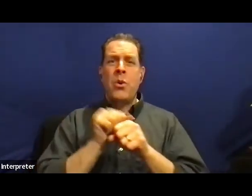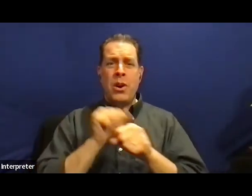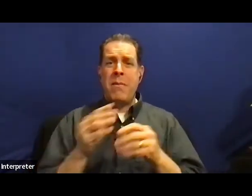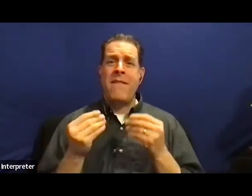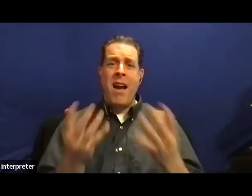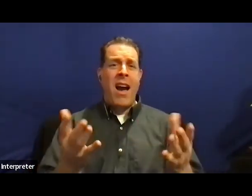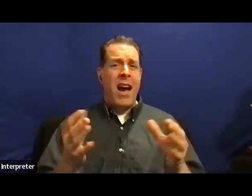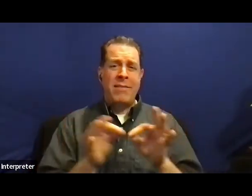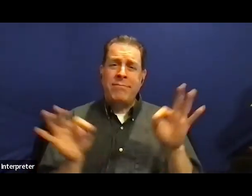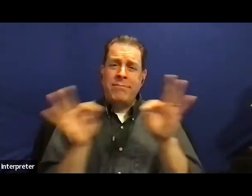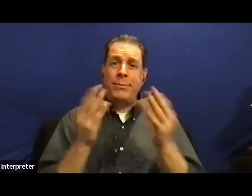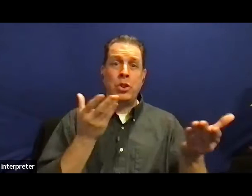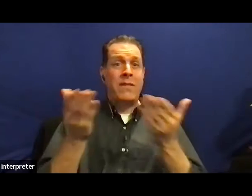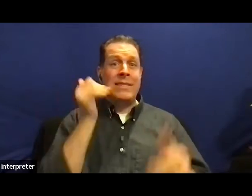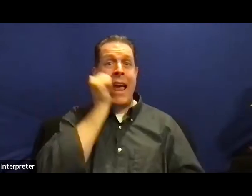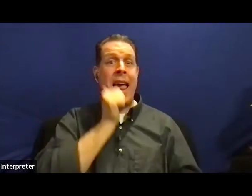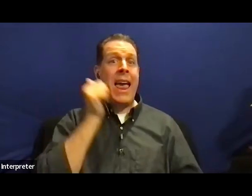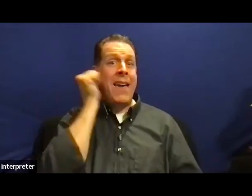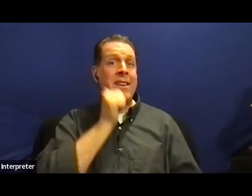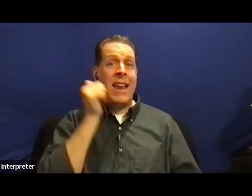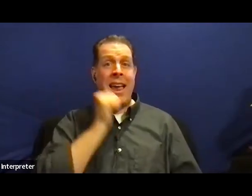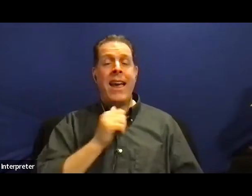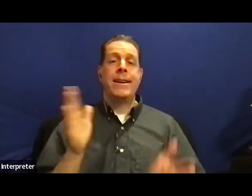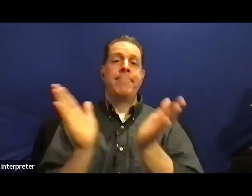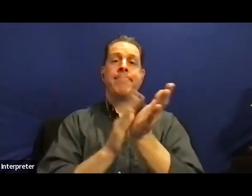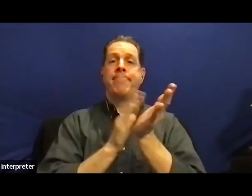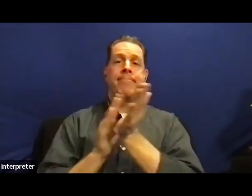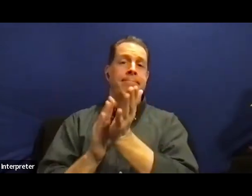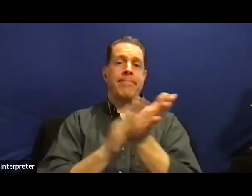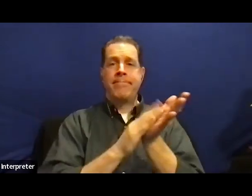services every single day.